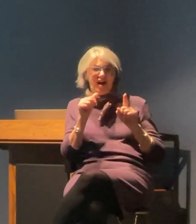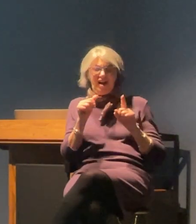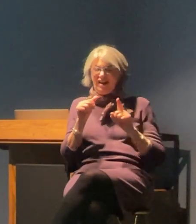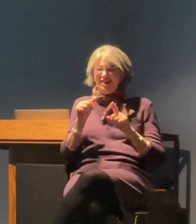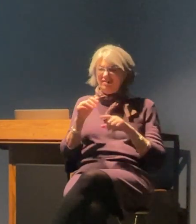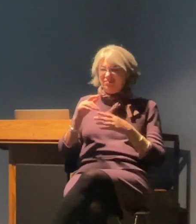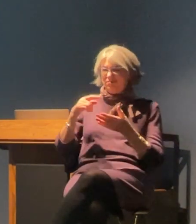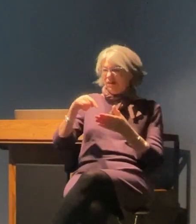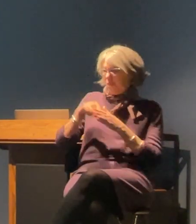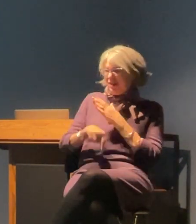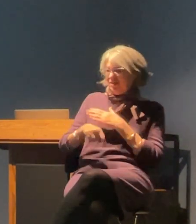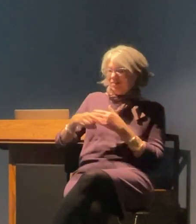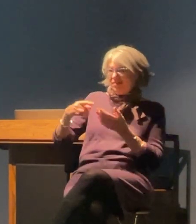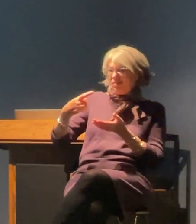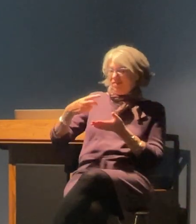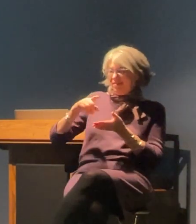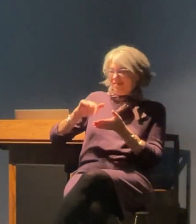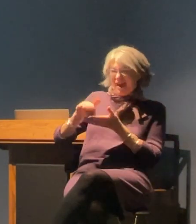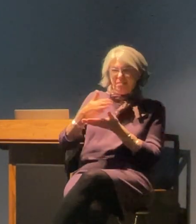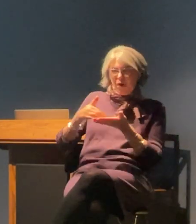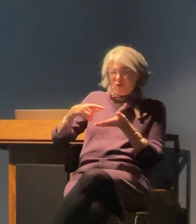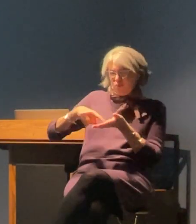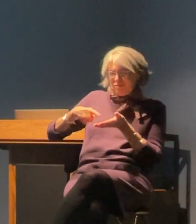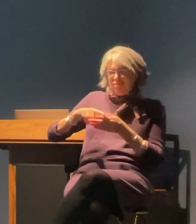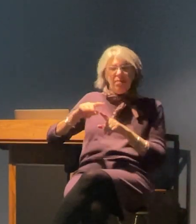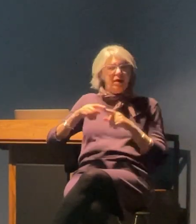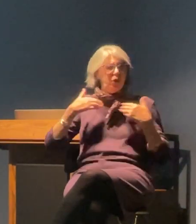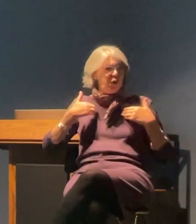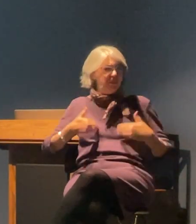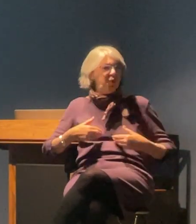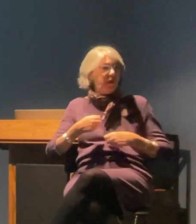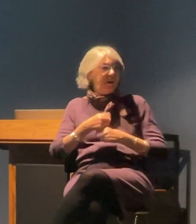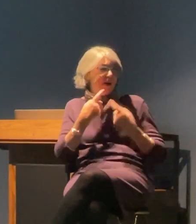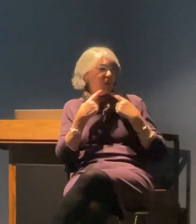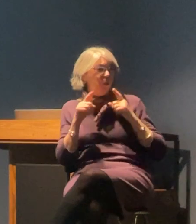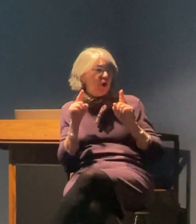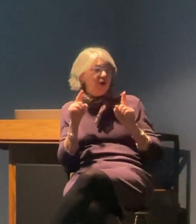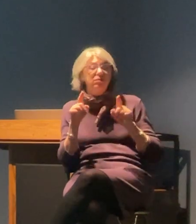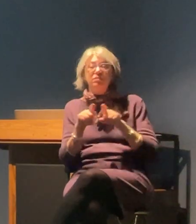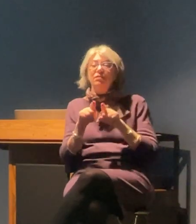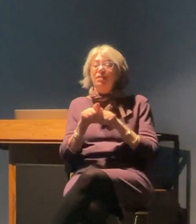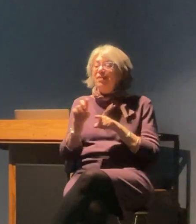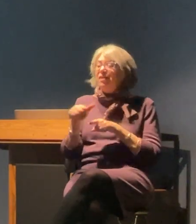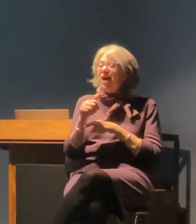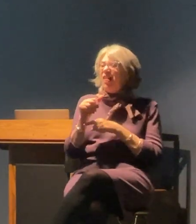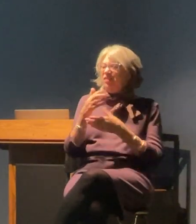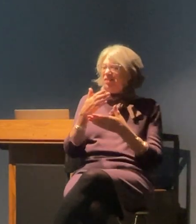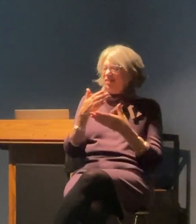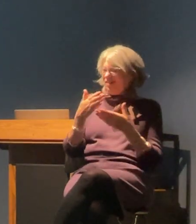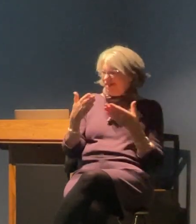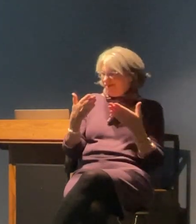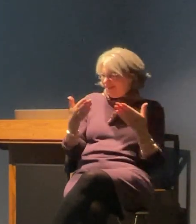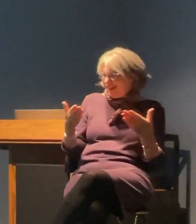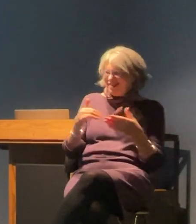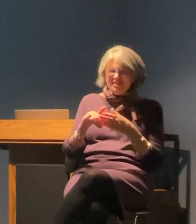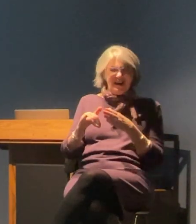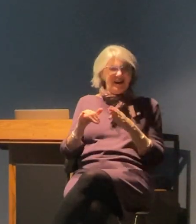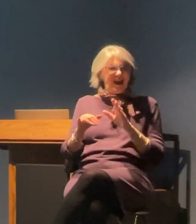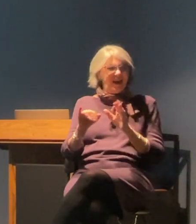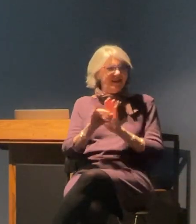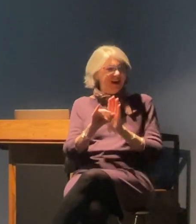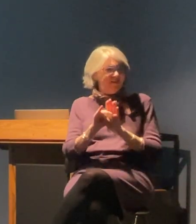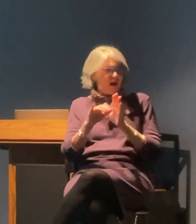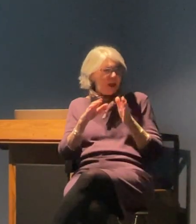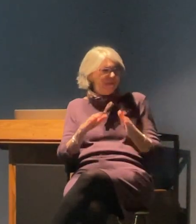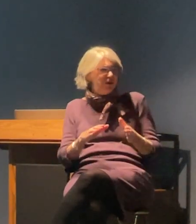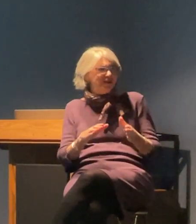the research, so I don't want to talk too much on that, but I think as humans, we're gonna make it work, right? And also there's other factors that defines a person's identity in prison. Fashion